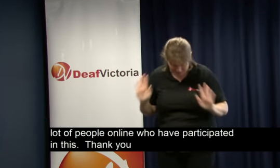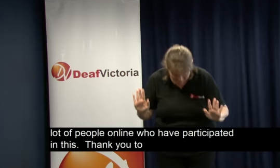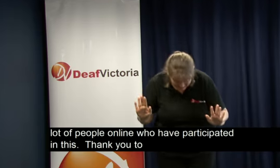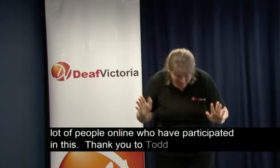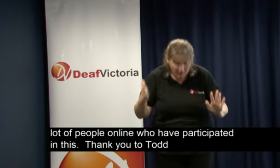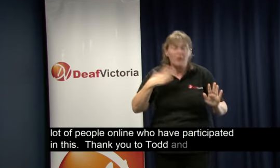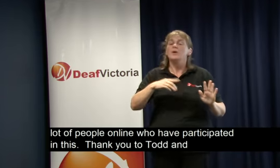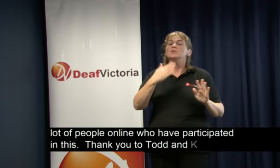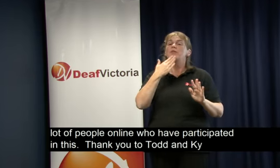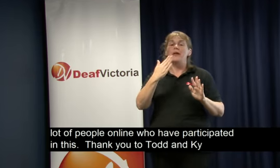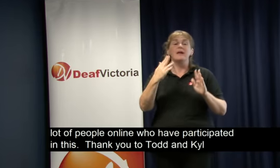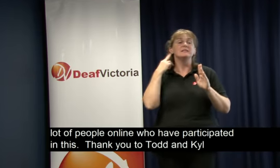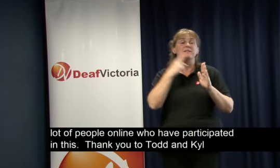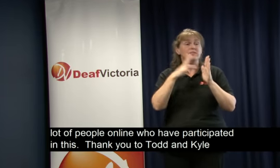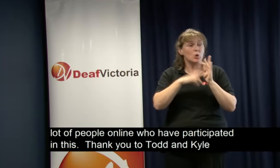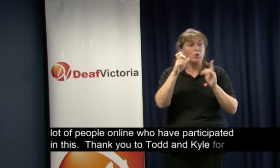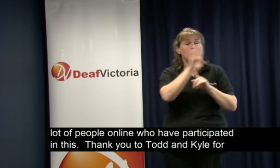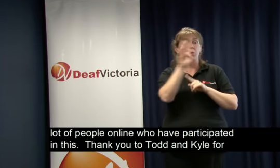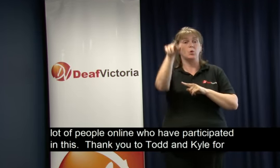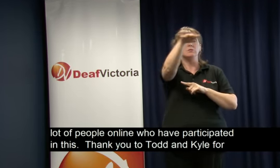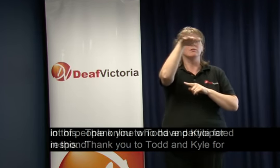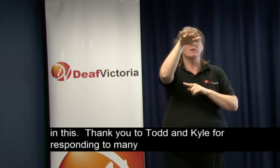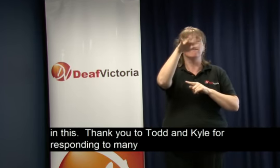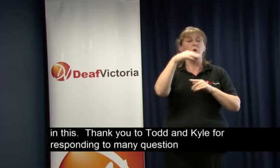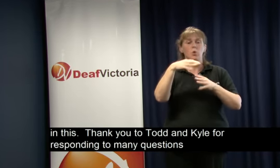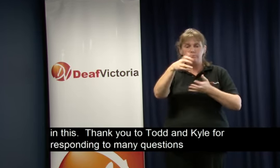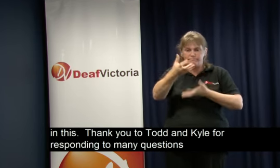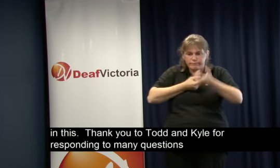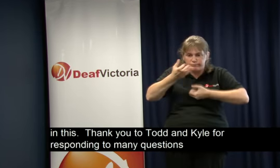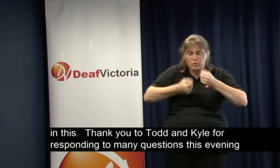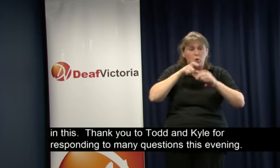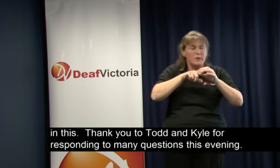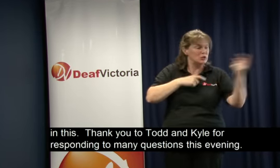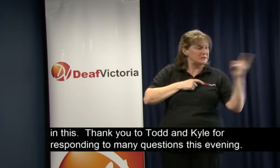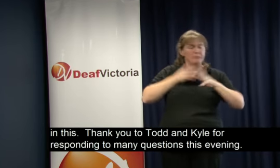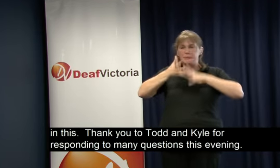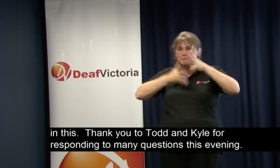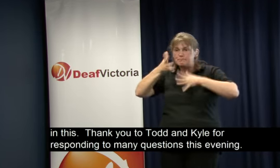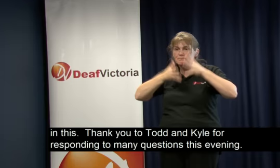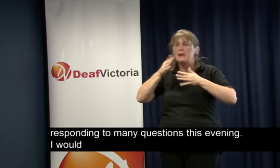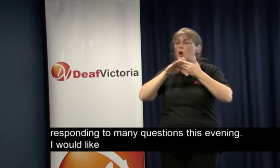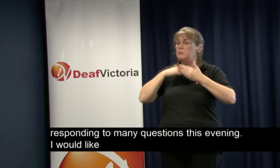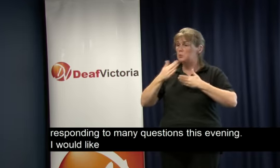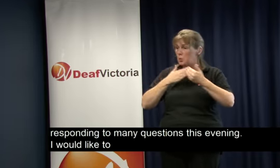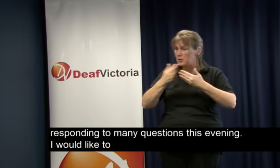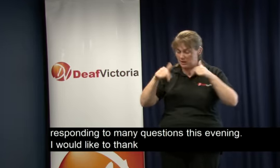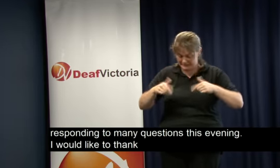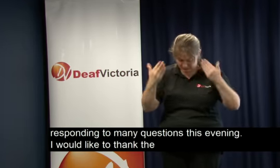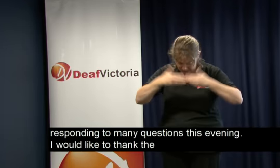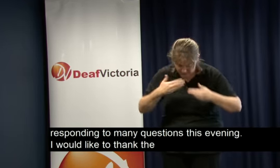many questions this evening. I would like to thank Deaf Victoria Board for taking on all the